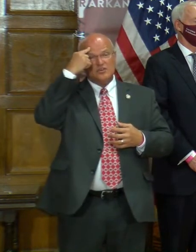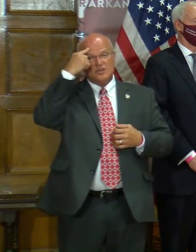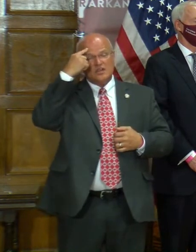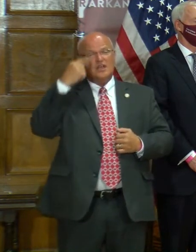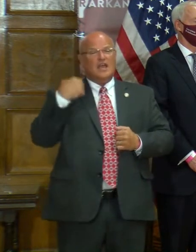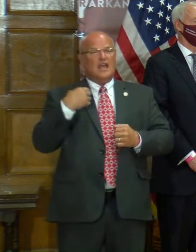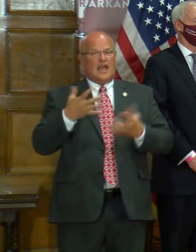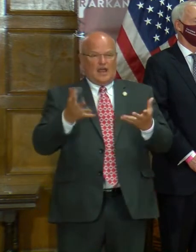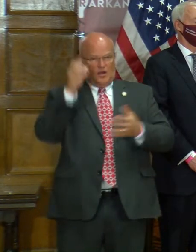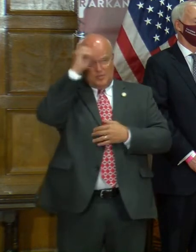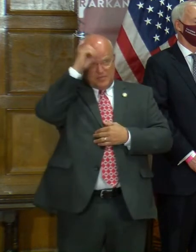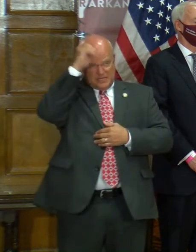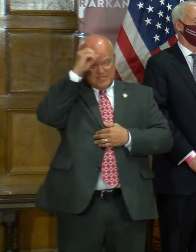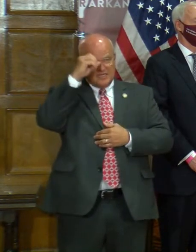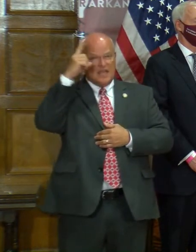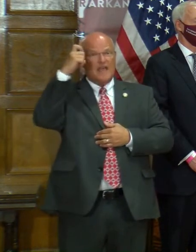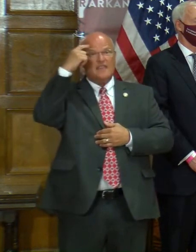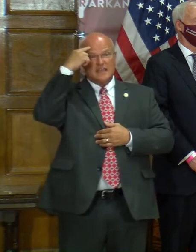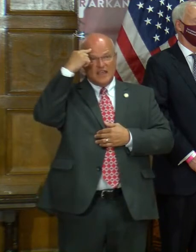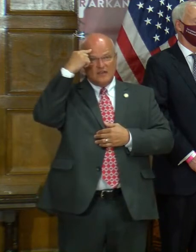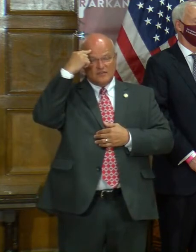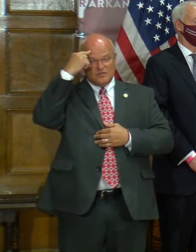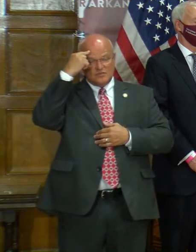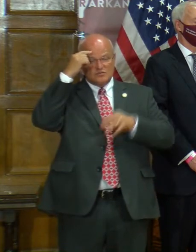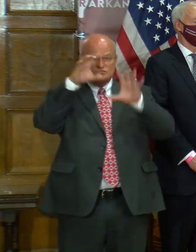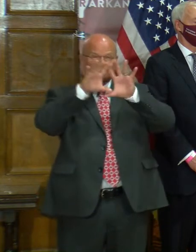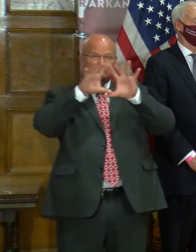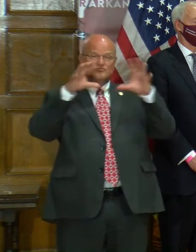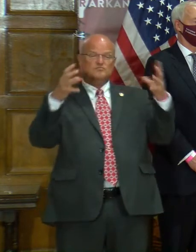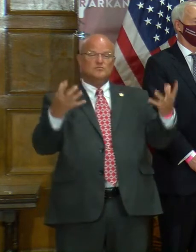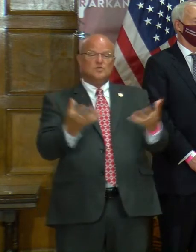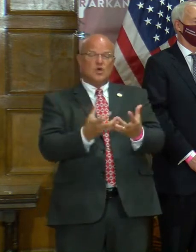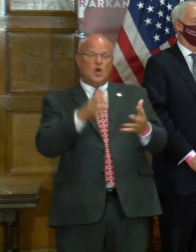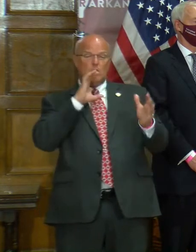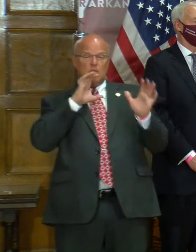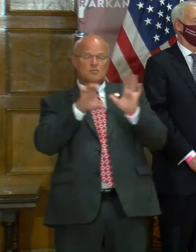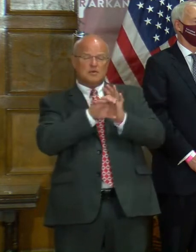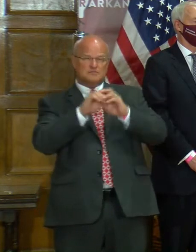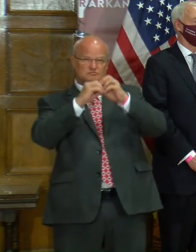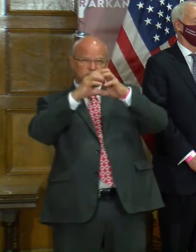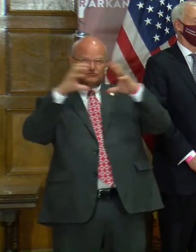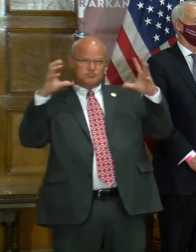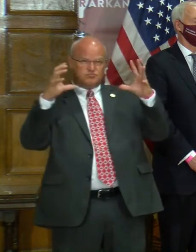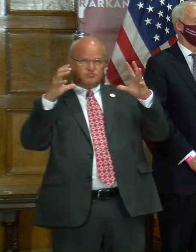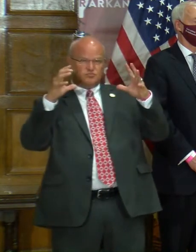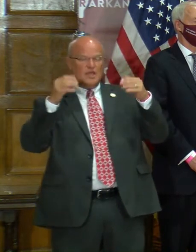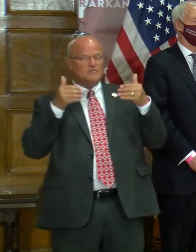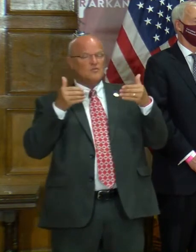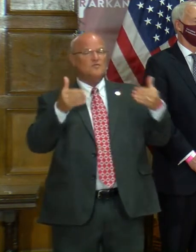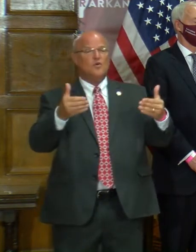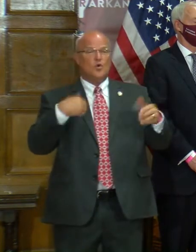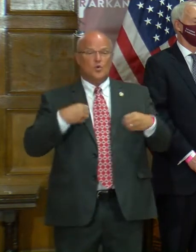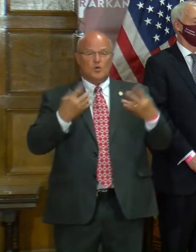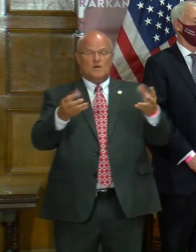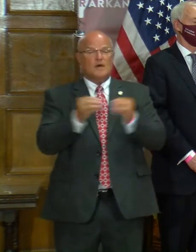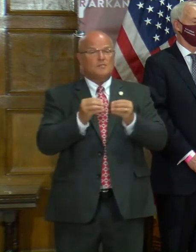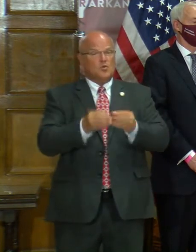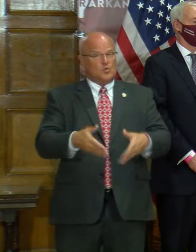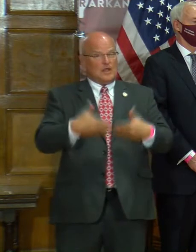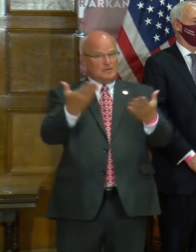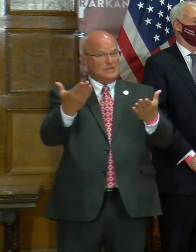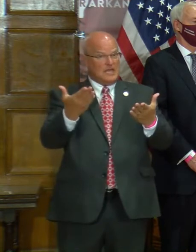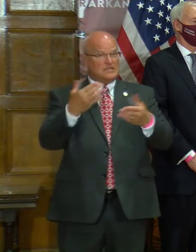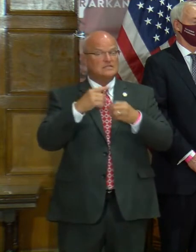our opinions. The governor is taking the global picture into account and is moving forward with this. We're going to provide further